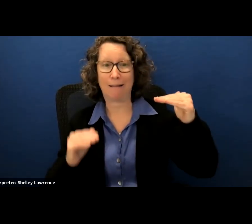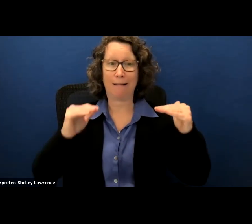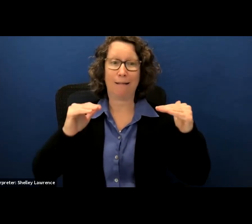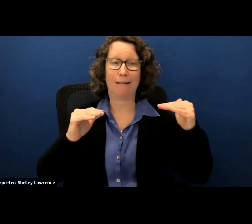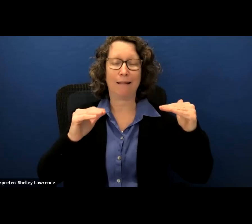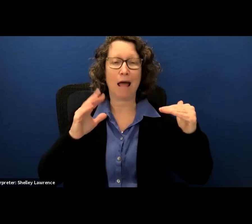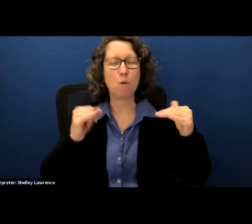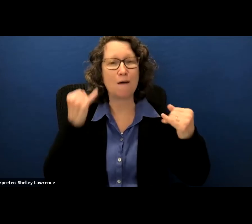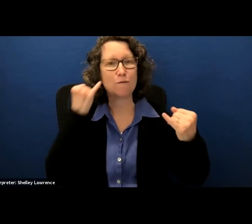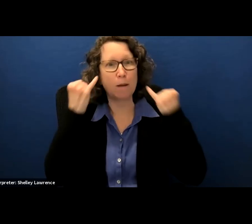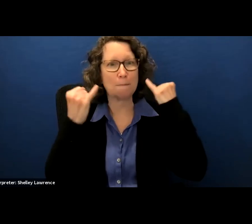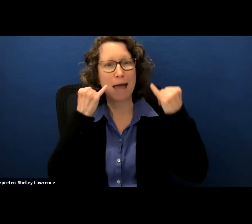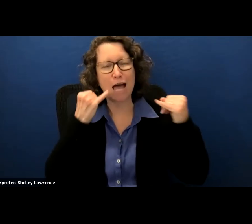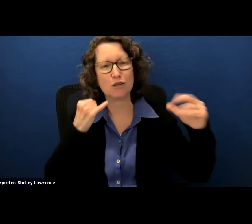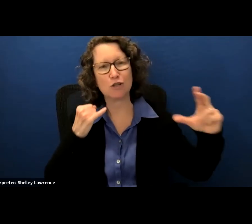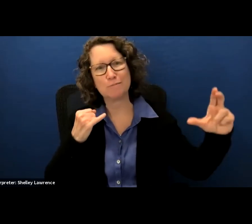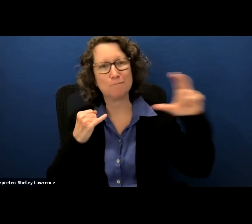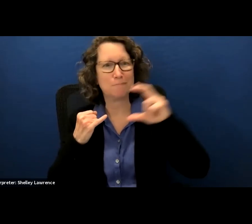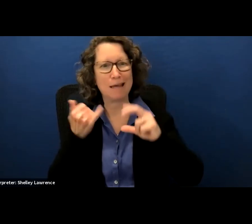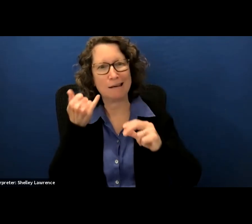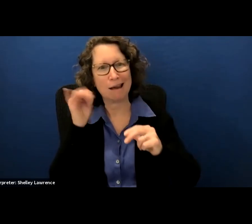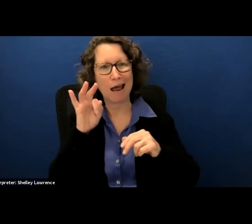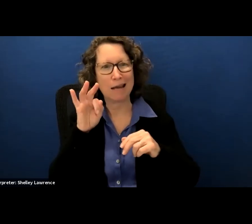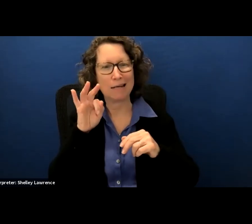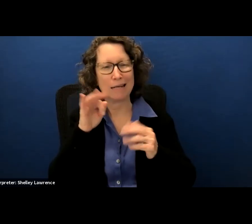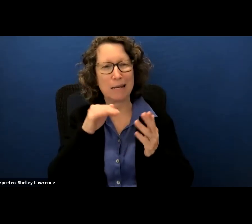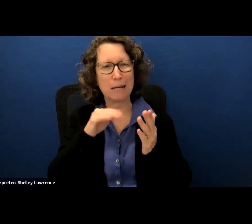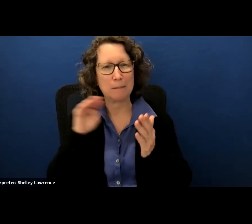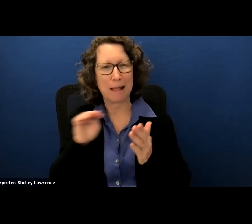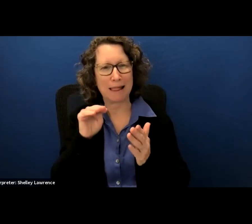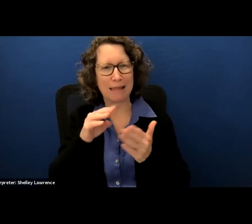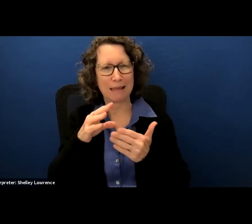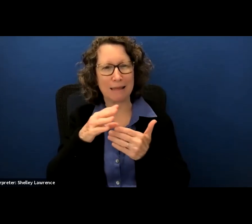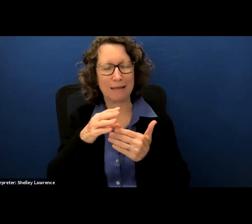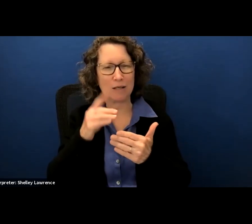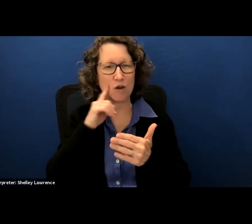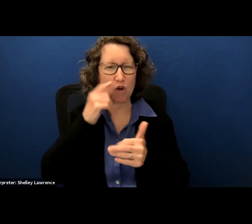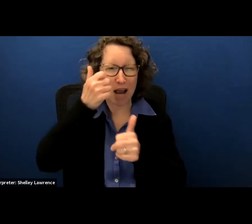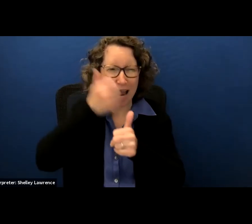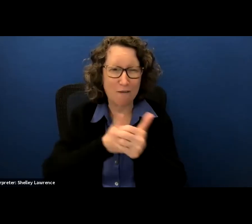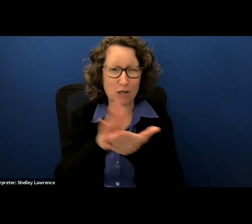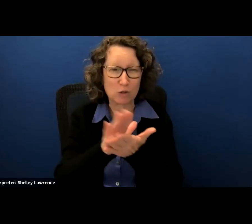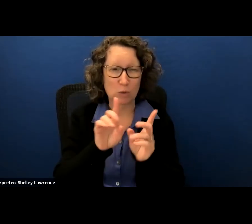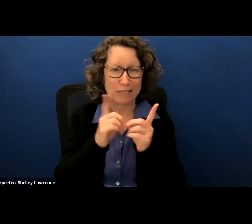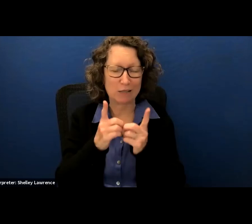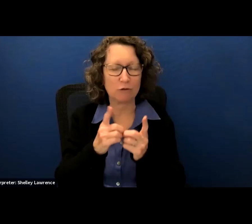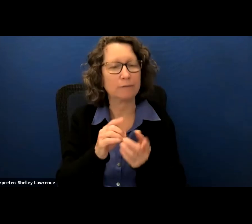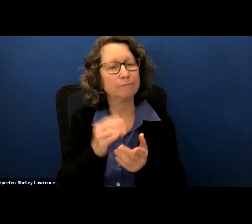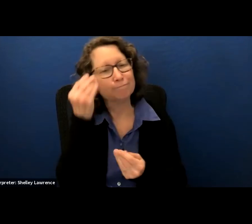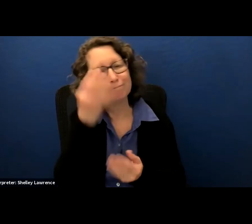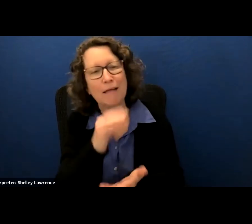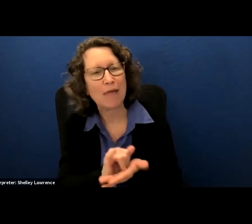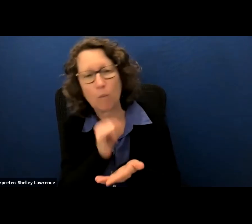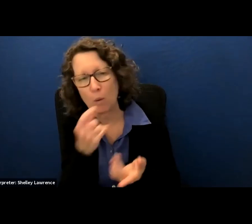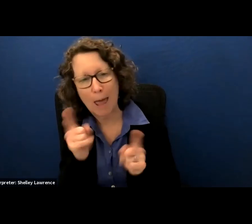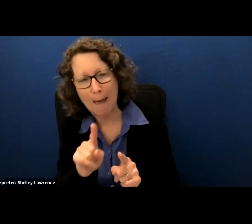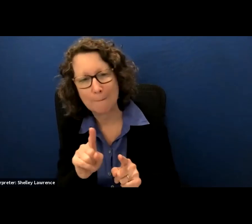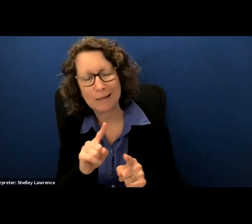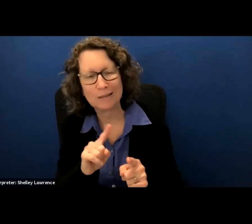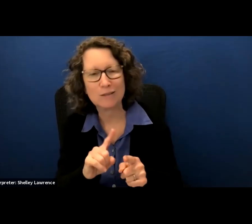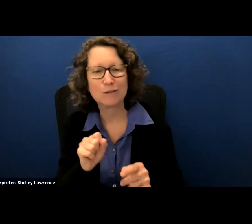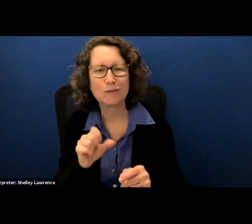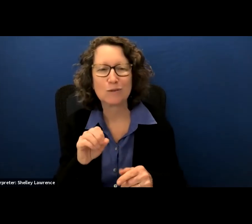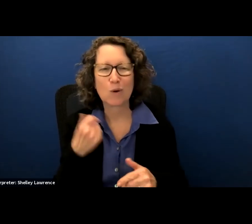have to imagine that they'd have to pay that 19 million across the state to every single school district. That's not going to happen. So we're safely in